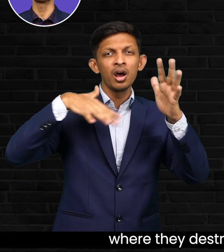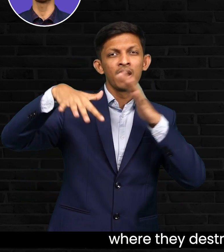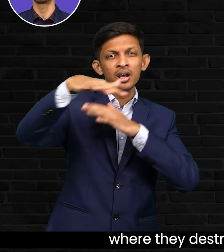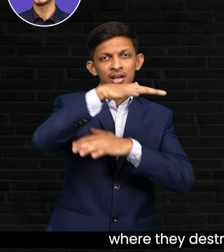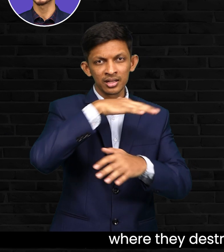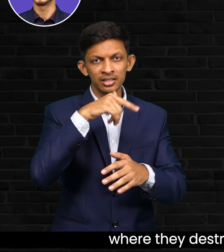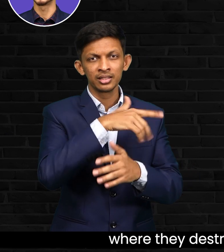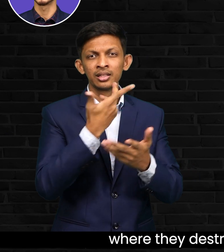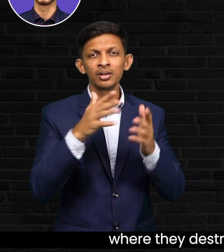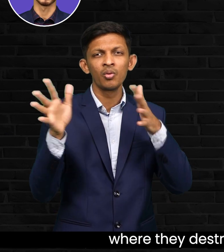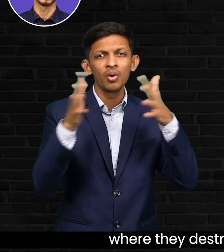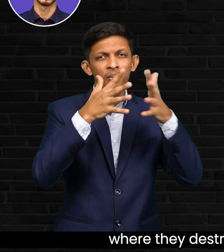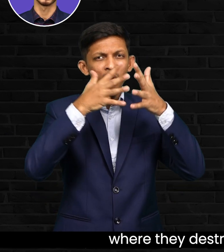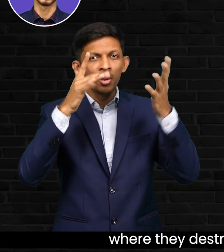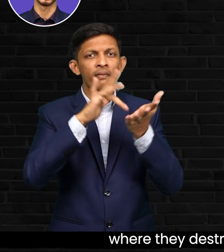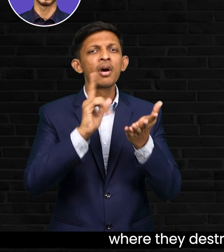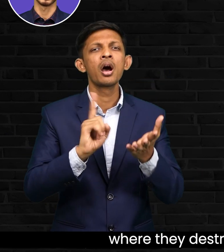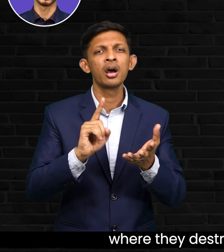in chemical reactions.